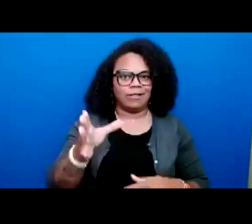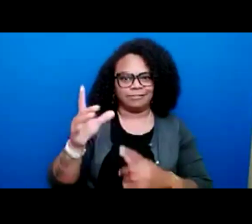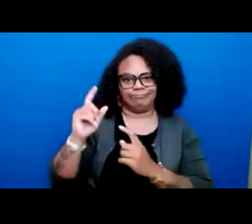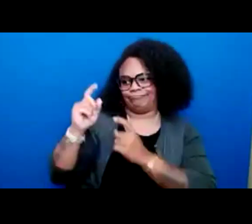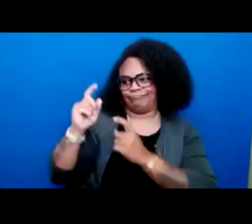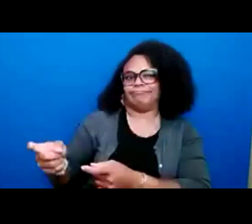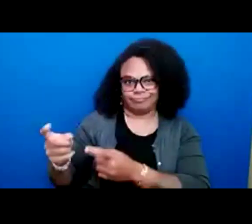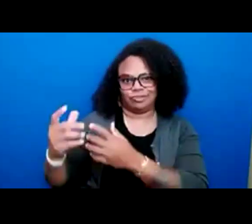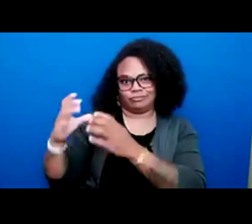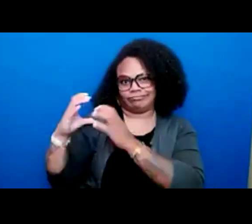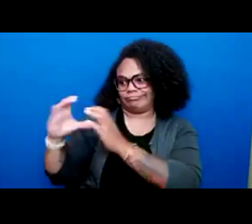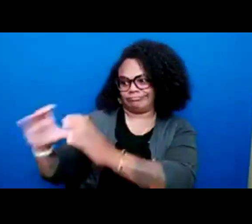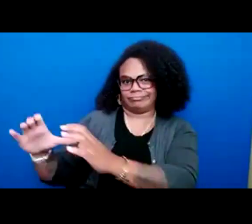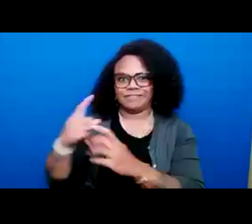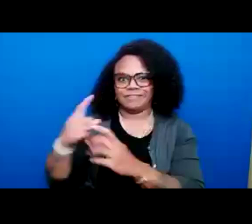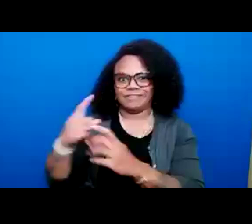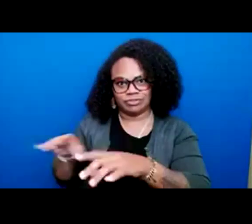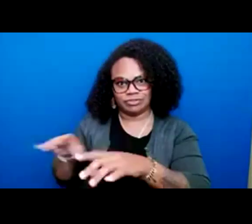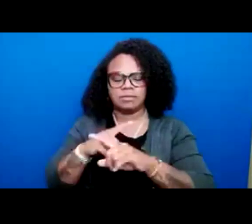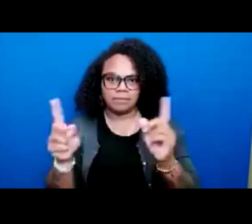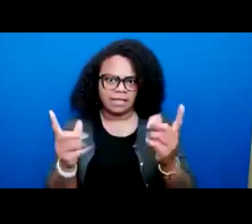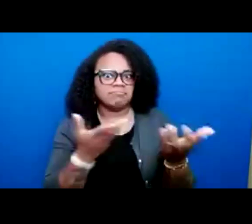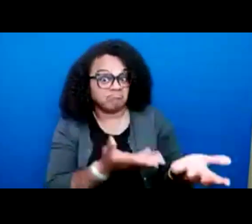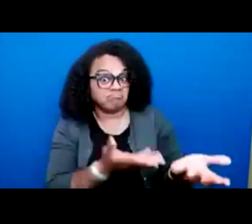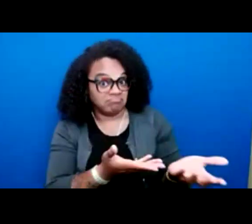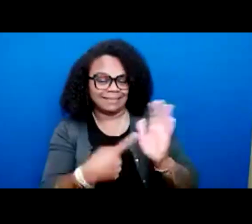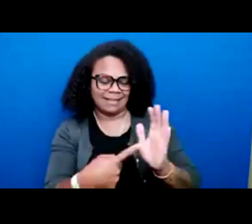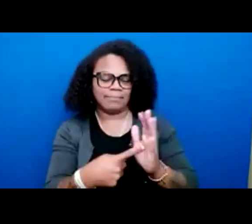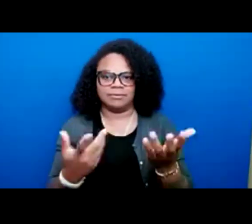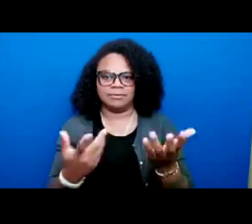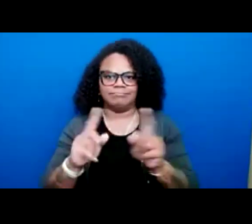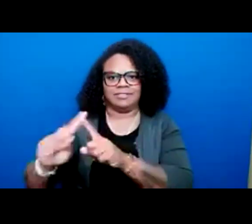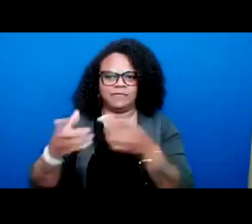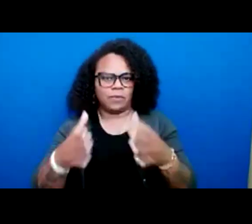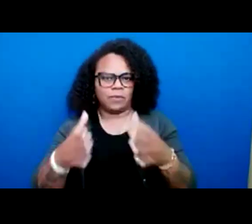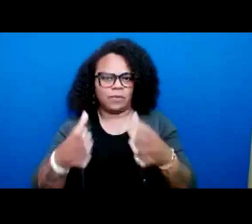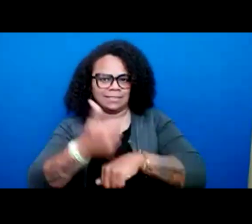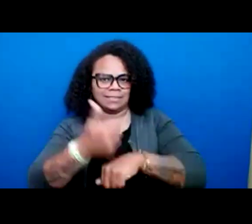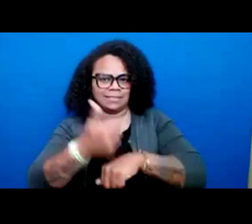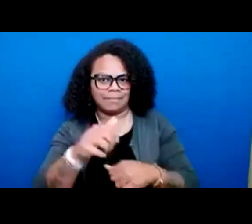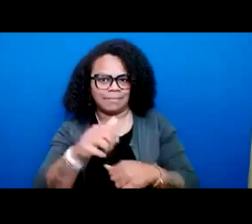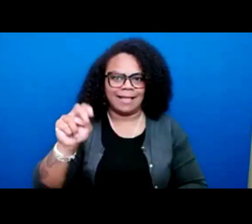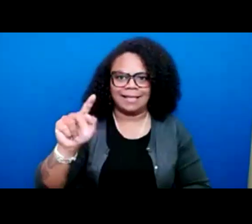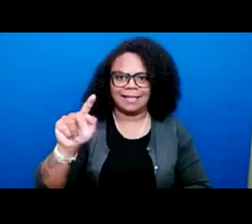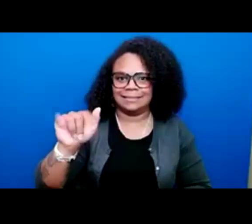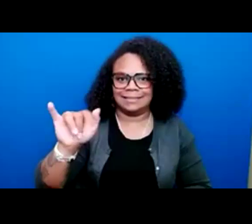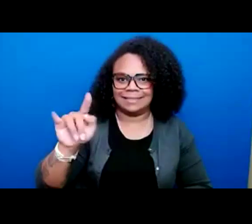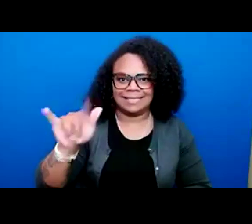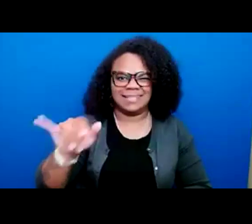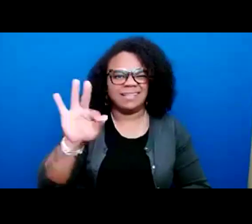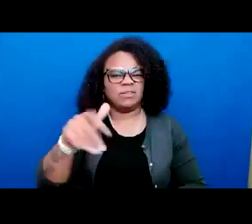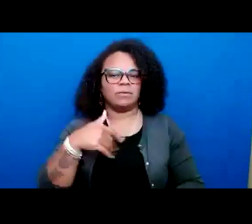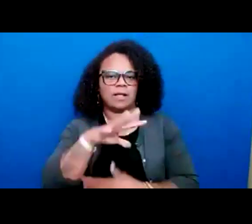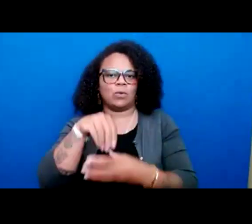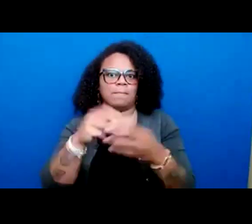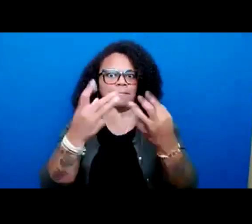children. But there's many ways that you can set up an entity when you have multiple owners, like we're talking here. And then there's,